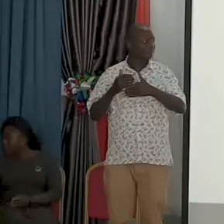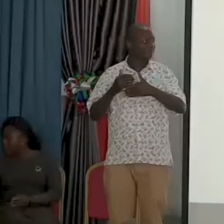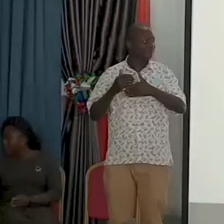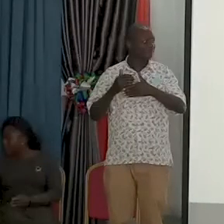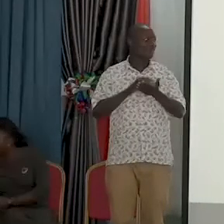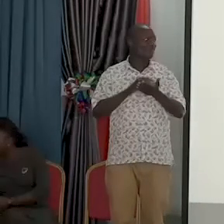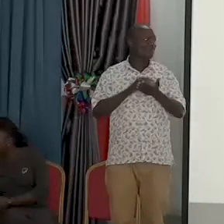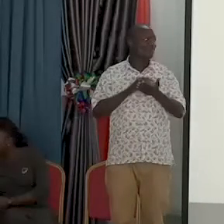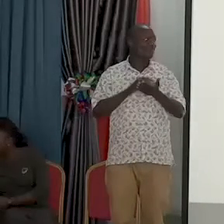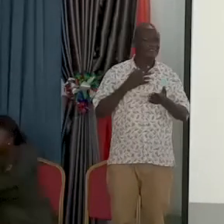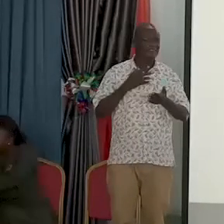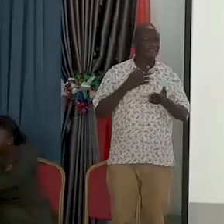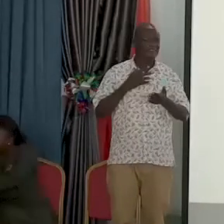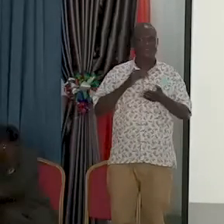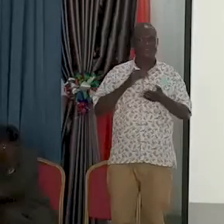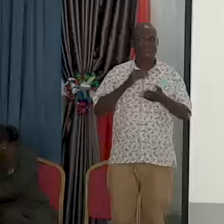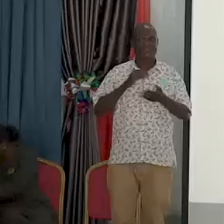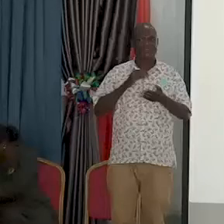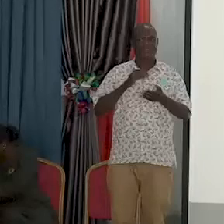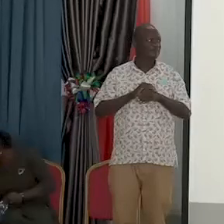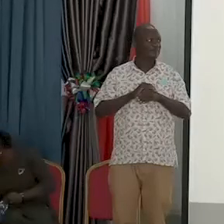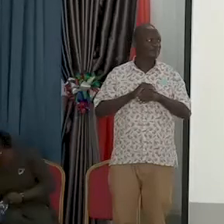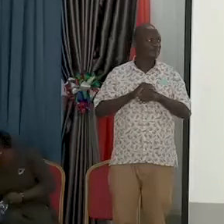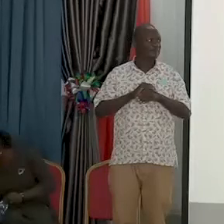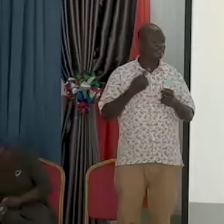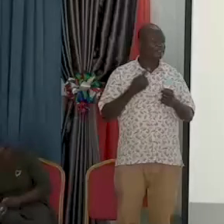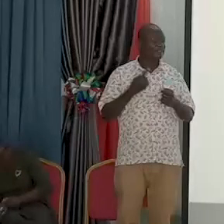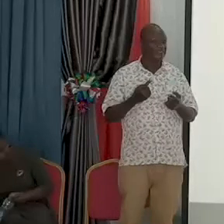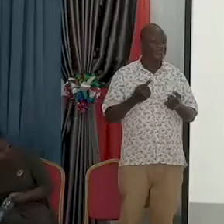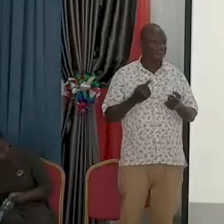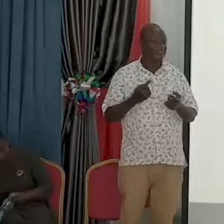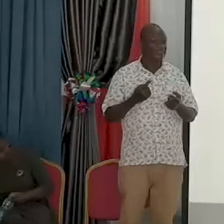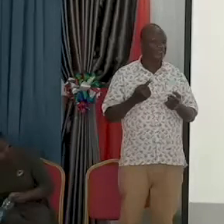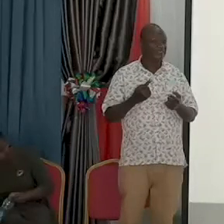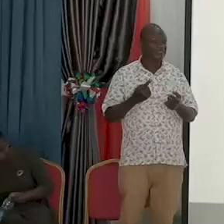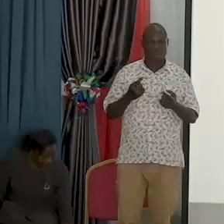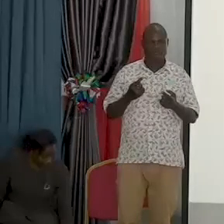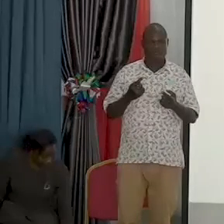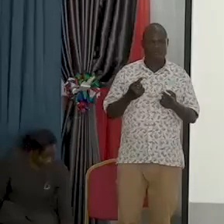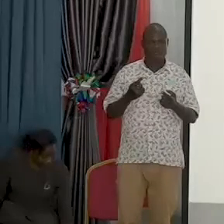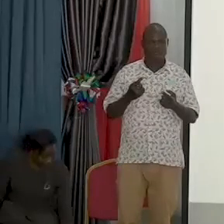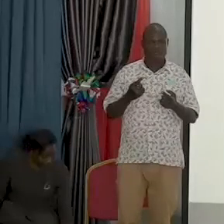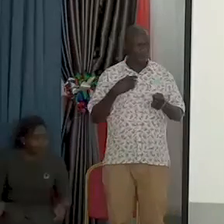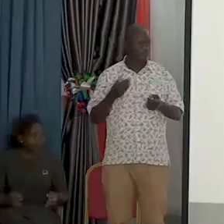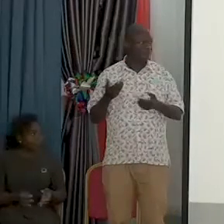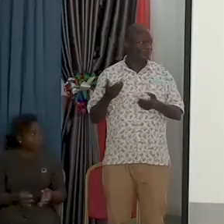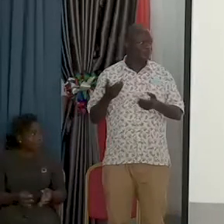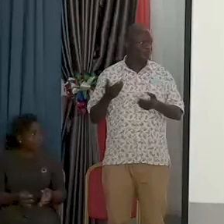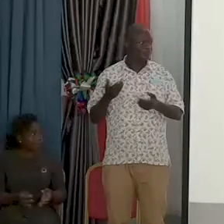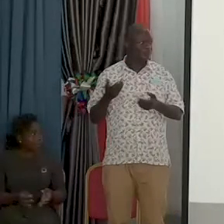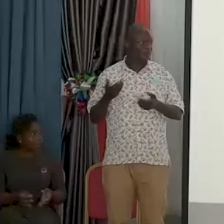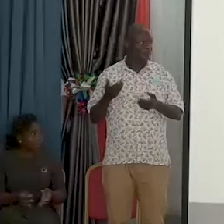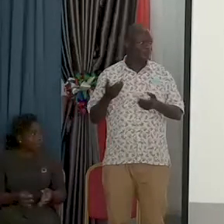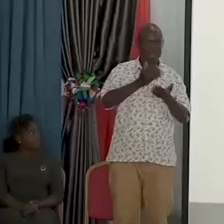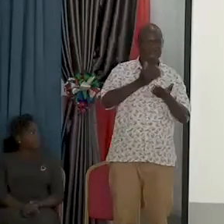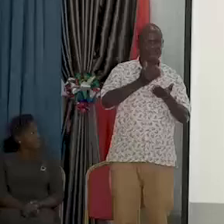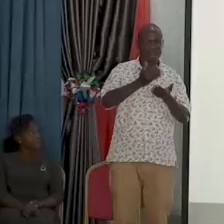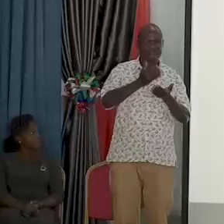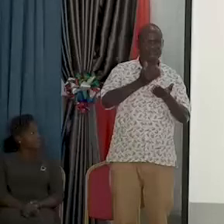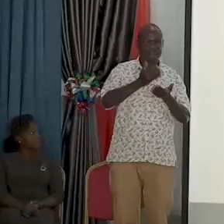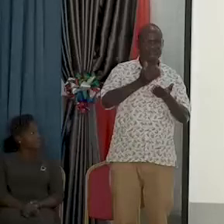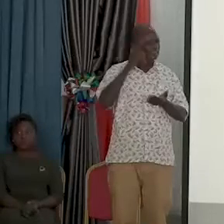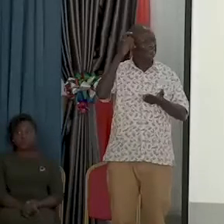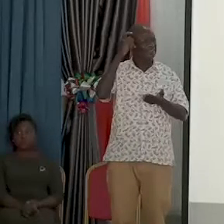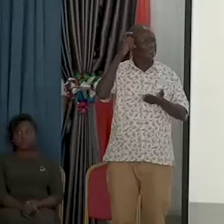were completely donated to us. We raised the funds and they were donated. We dreamed a dream